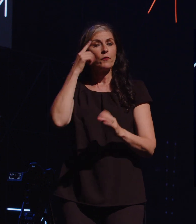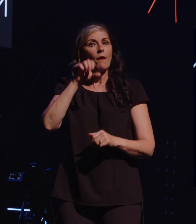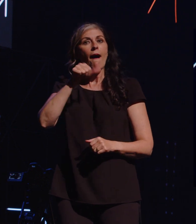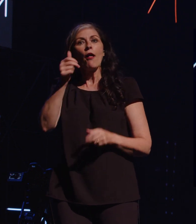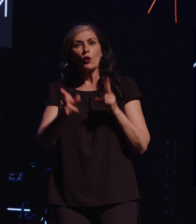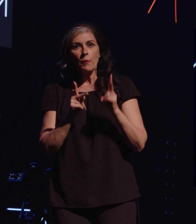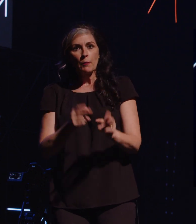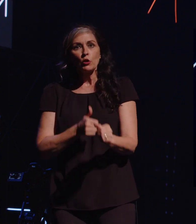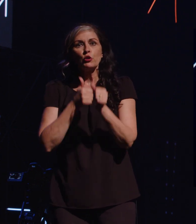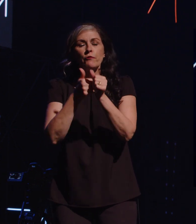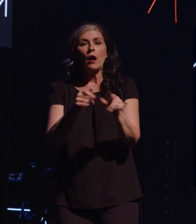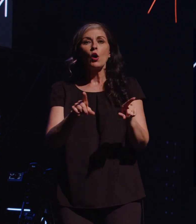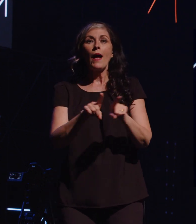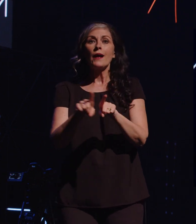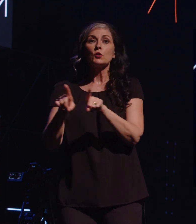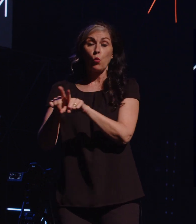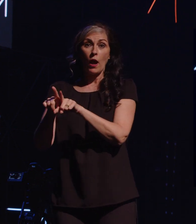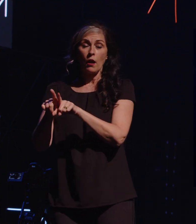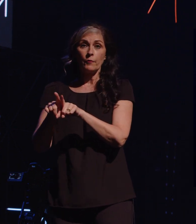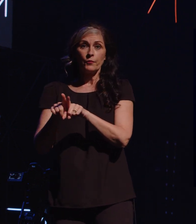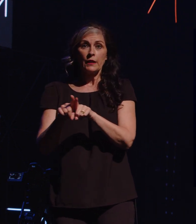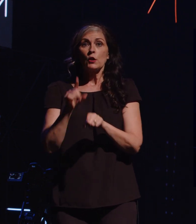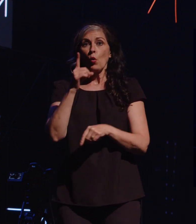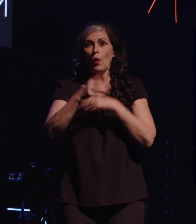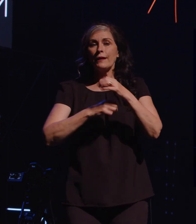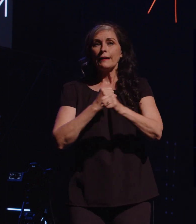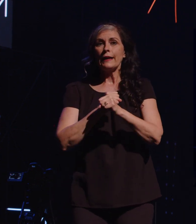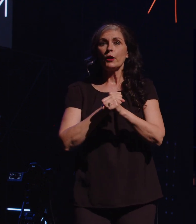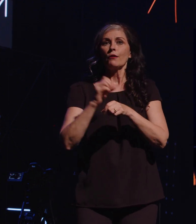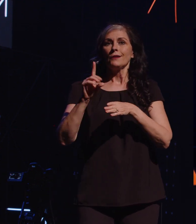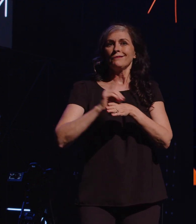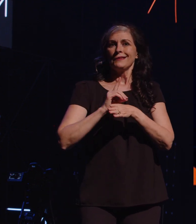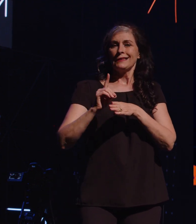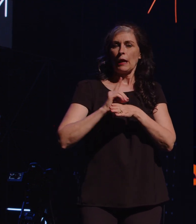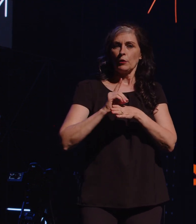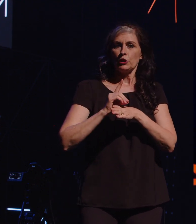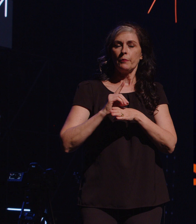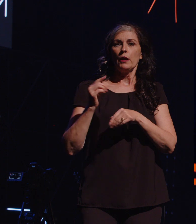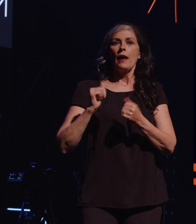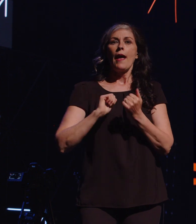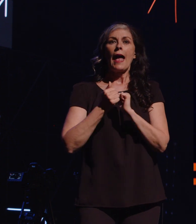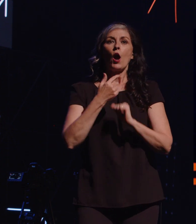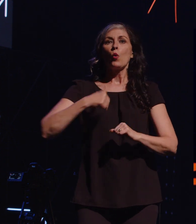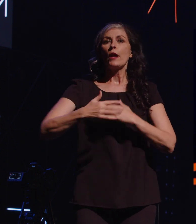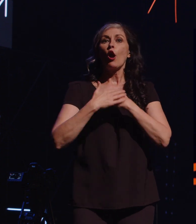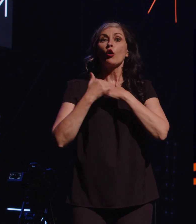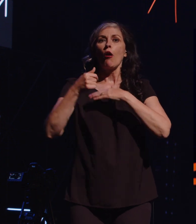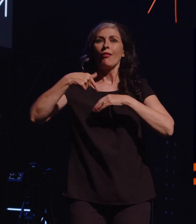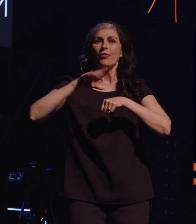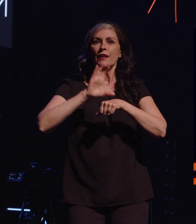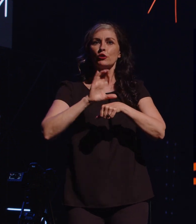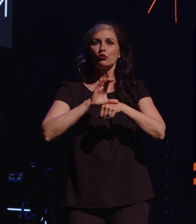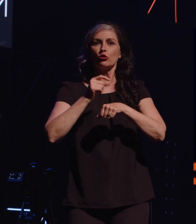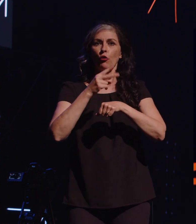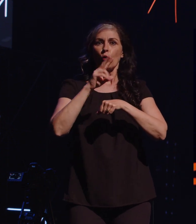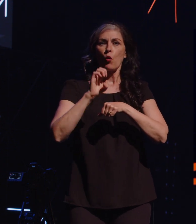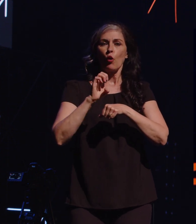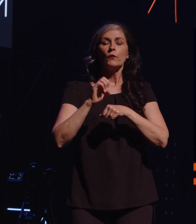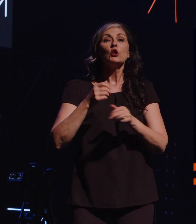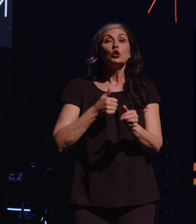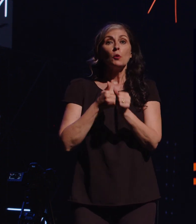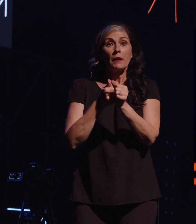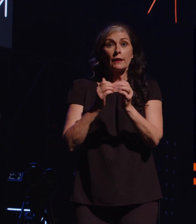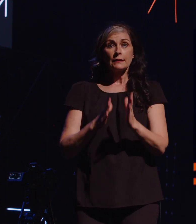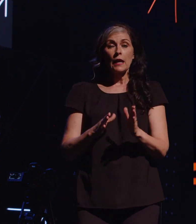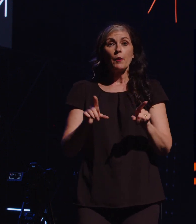other people to follow as well. And this is a year on discipleship, how God has called us, the Grove, not only to be a disciple